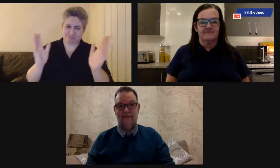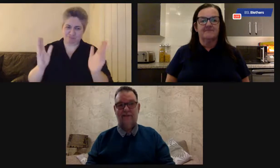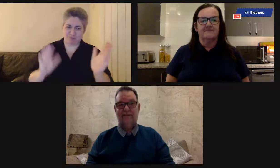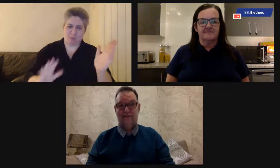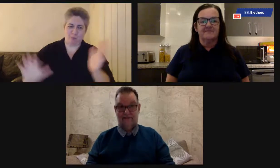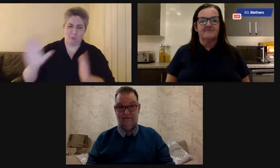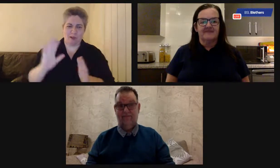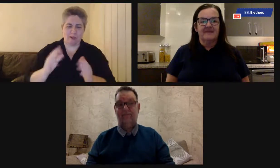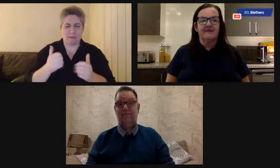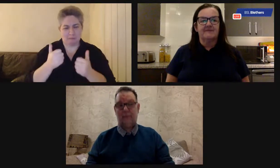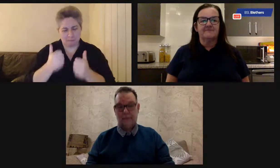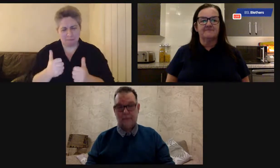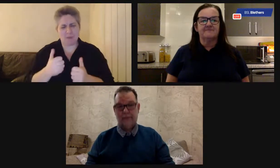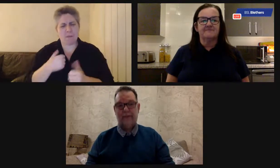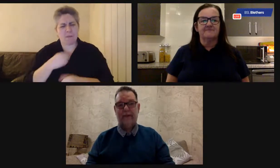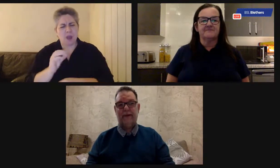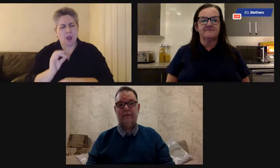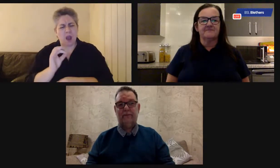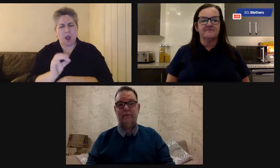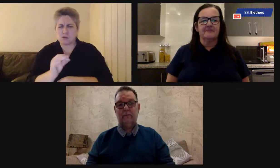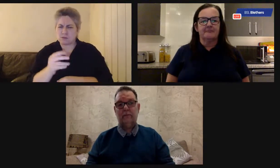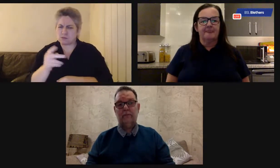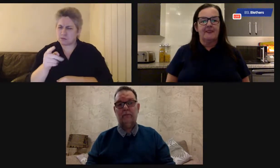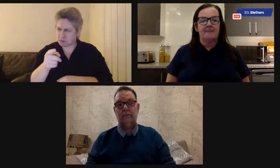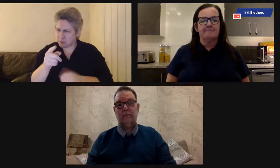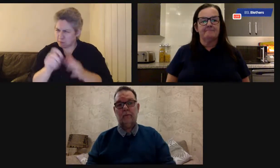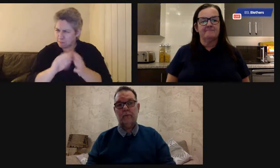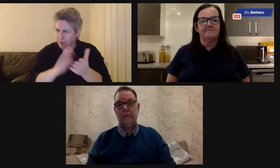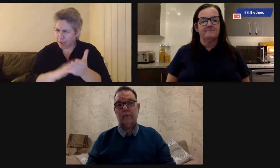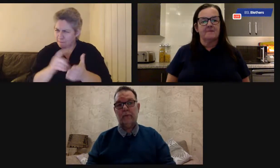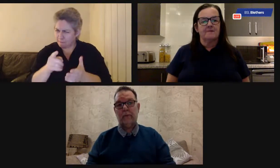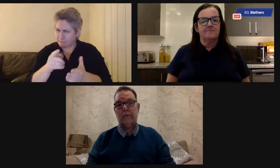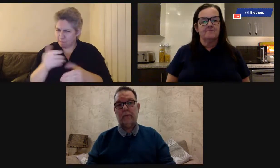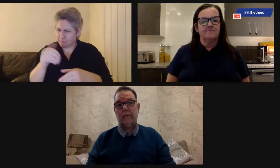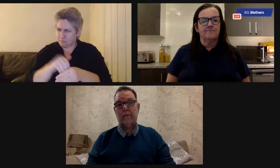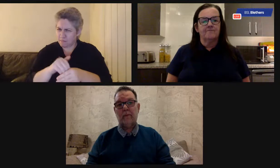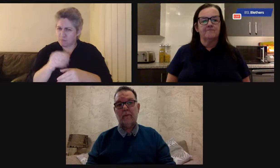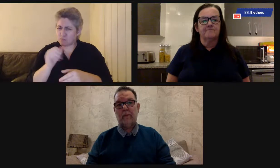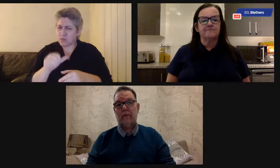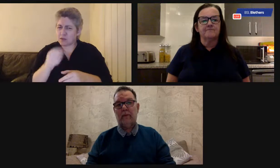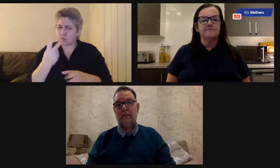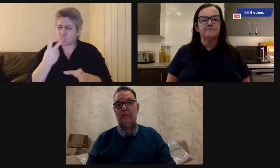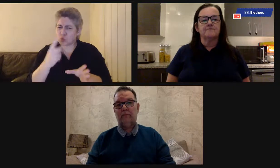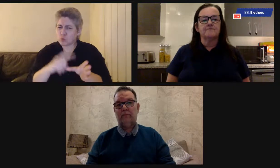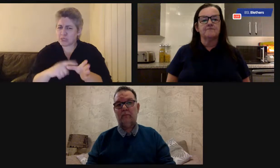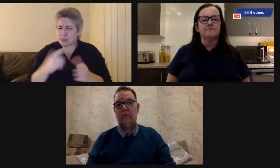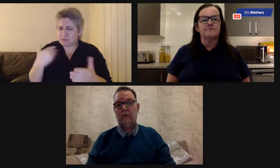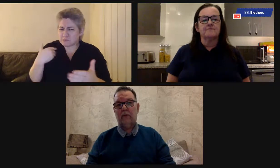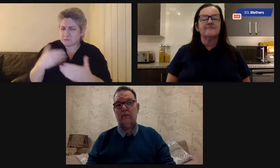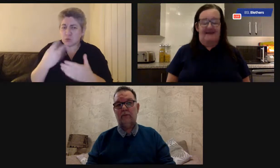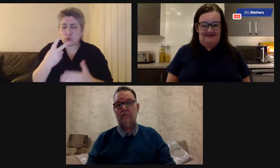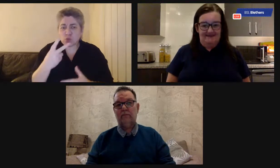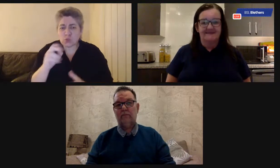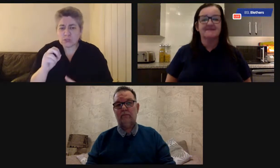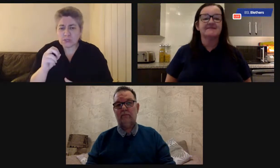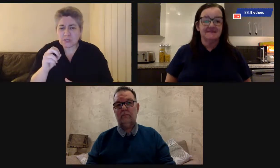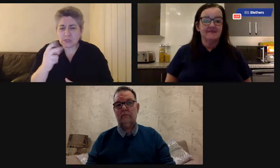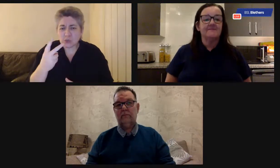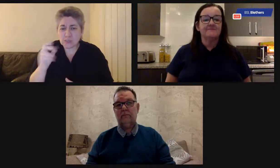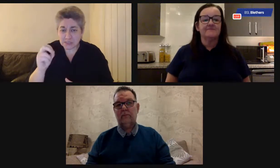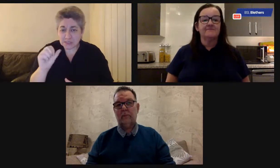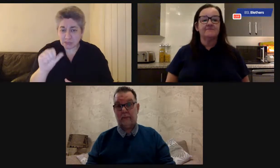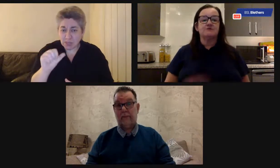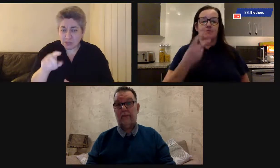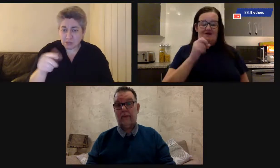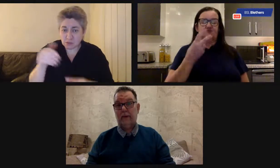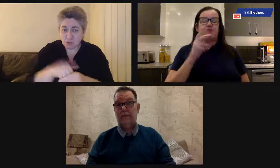it's Deaf 50 plus UK. Great, I've got it. Pam, could I ask you, did you just get